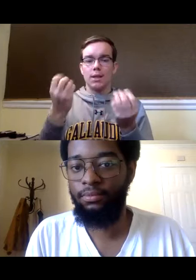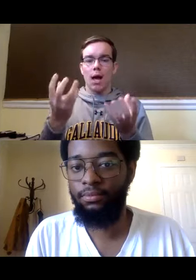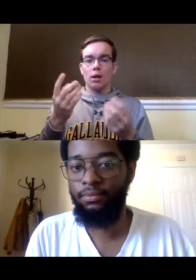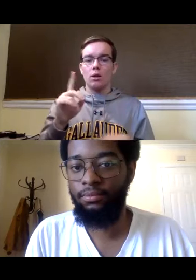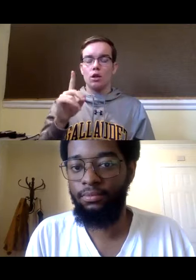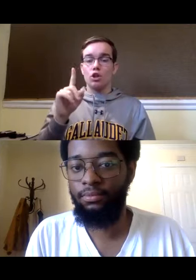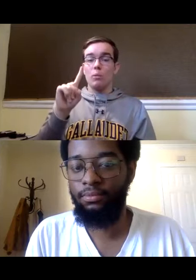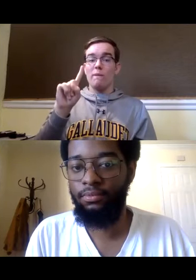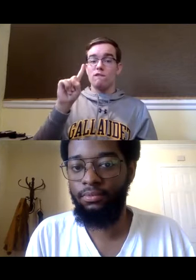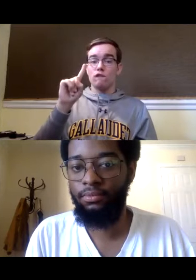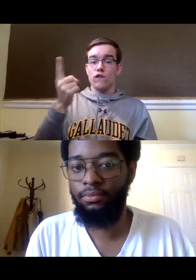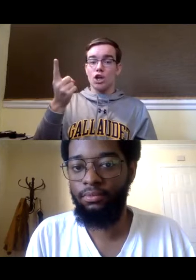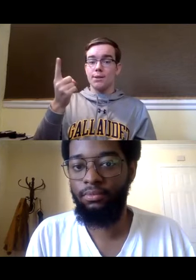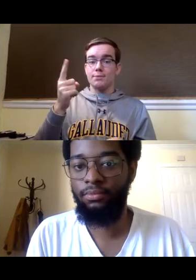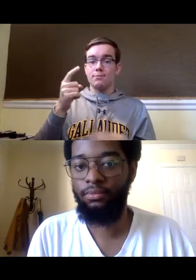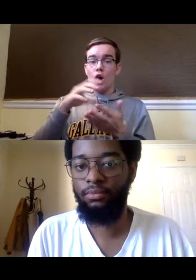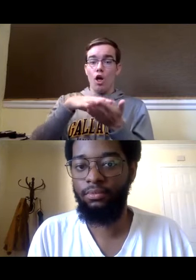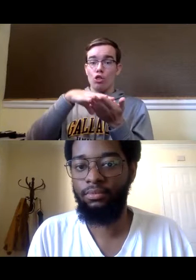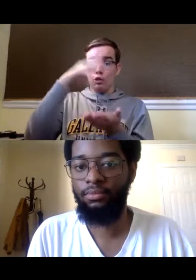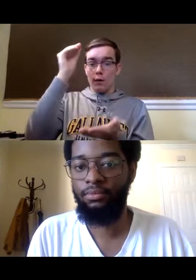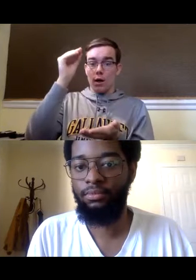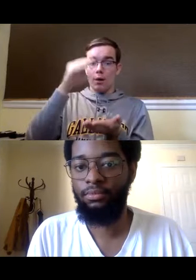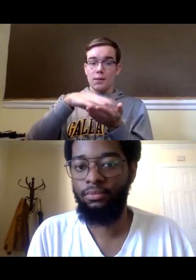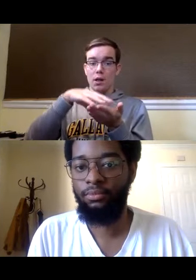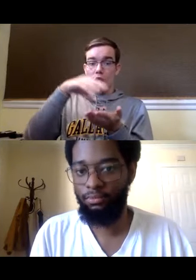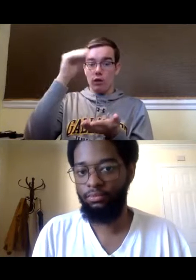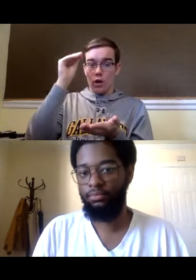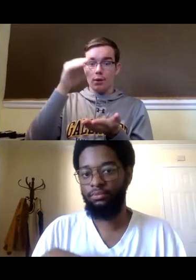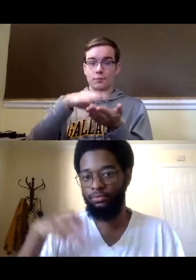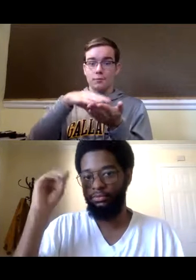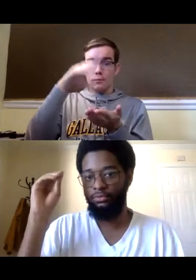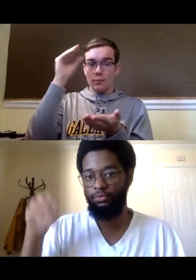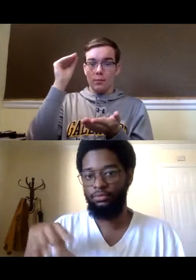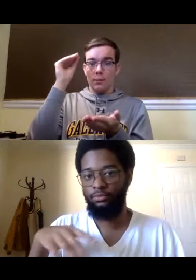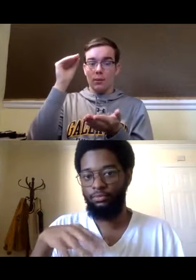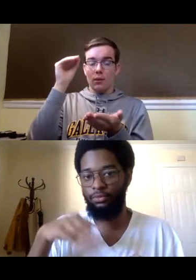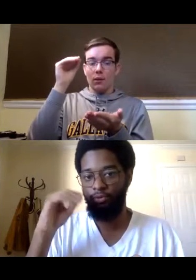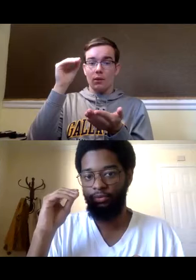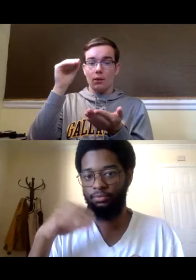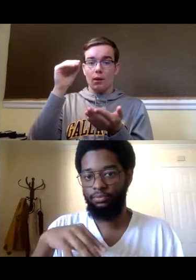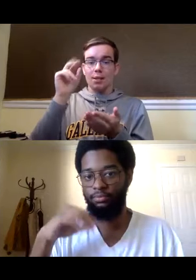That is actually the combination of two different signs. The first is learn,